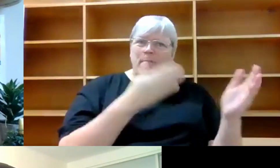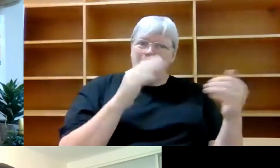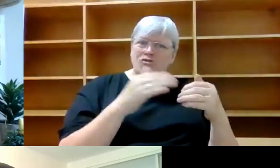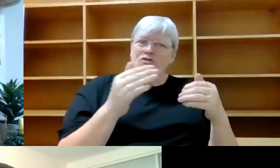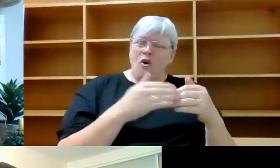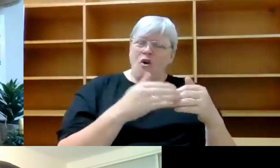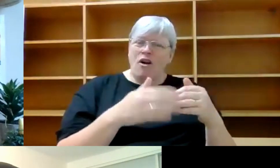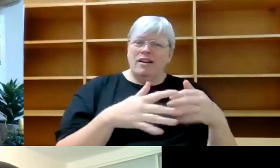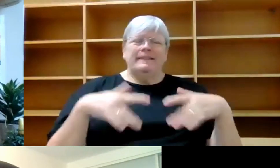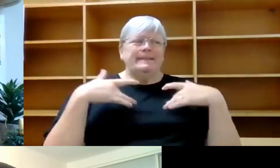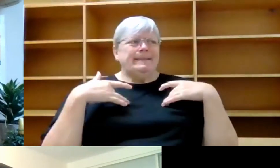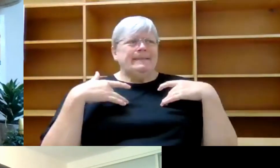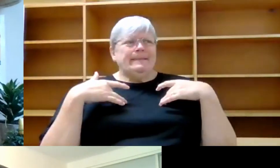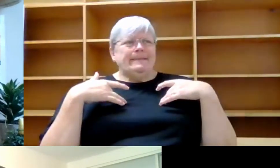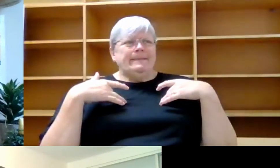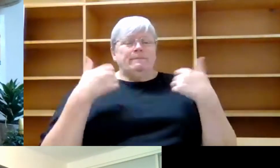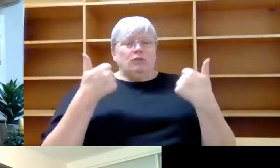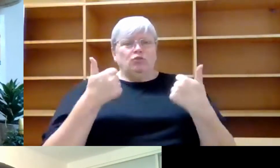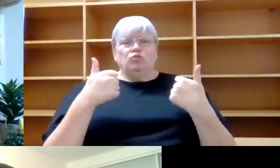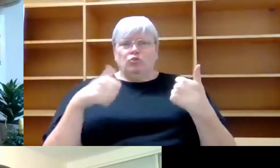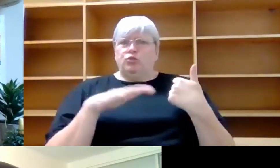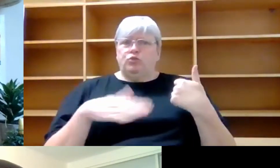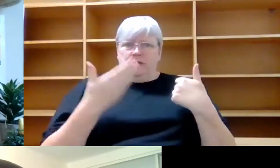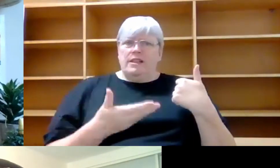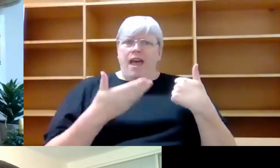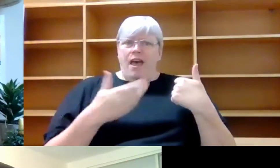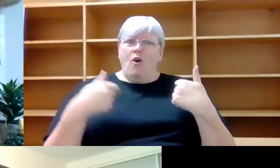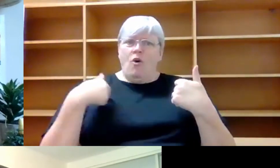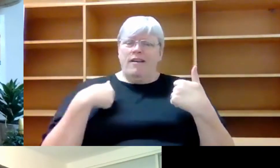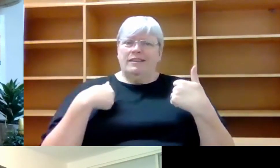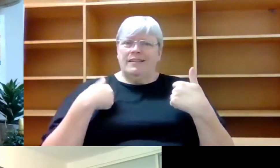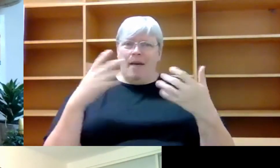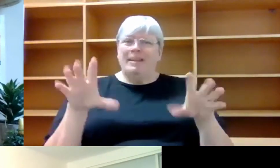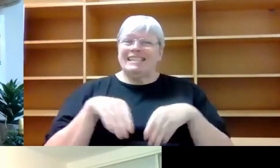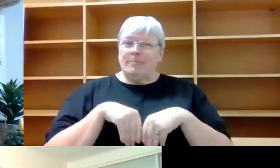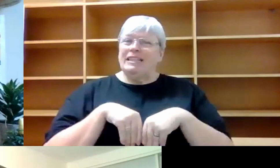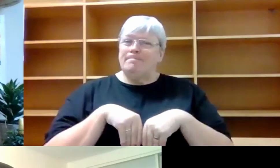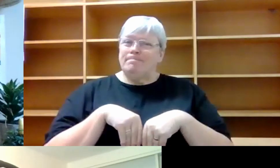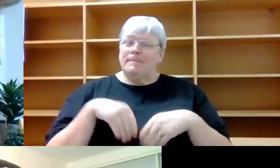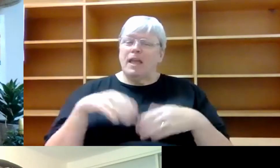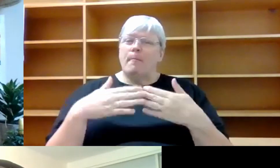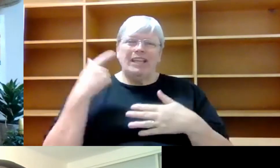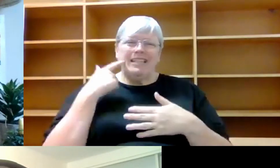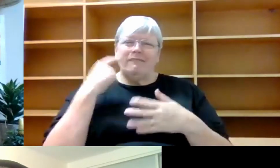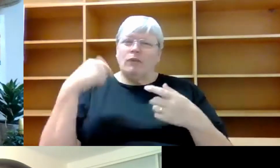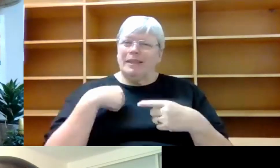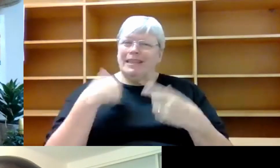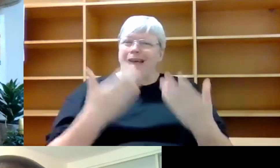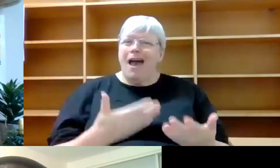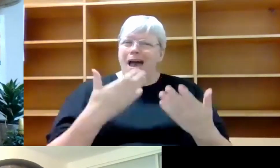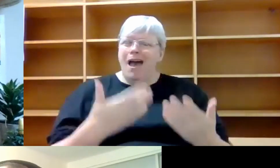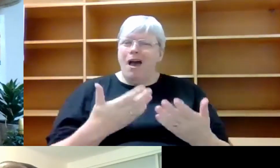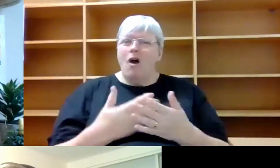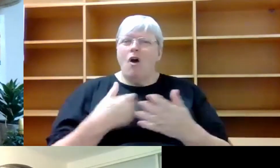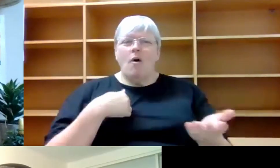that I'm in a good space right now where I'm accepted. I think it's much easier because the